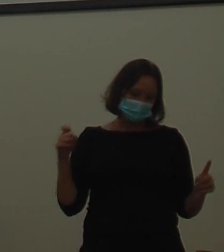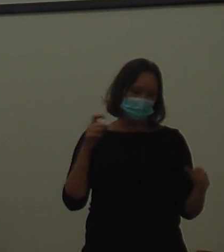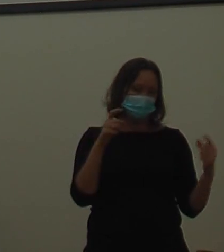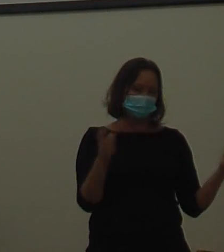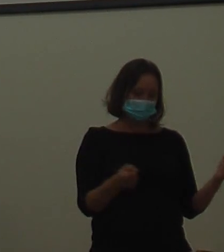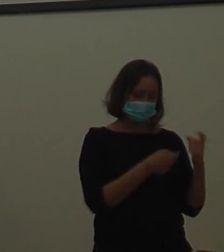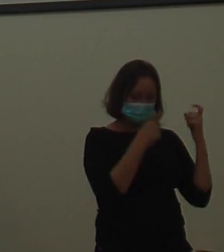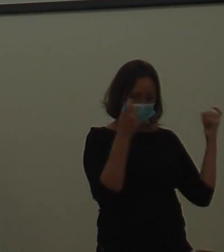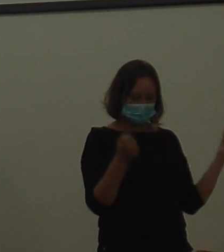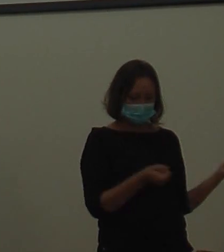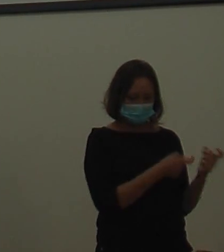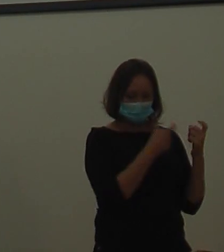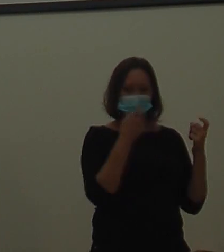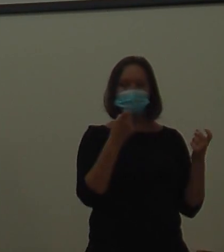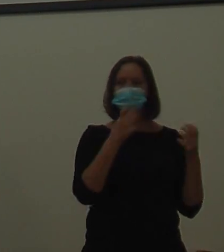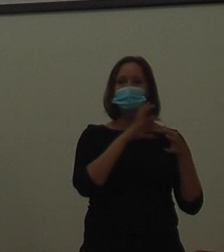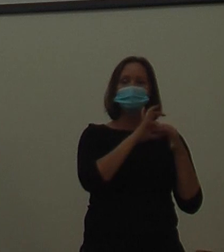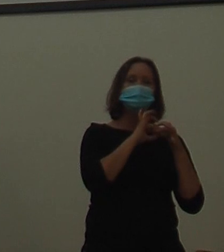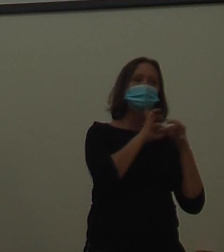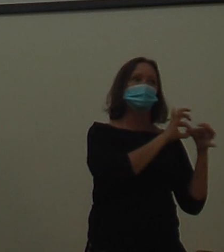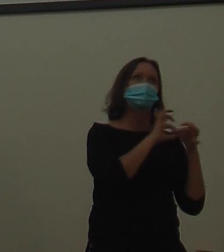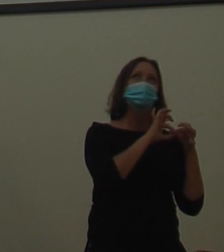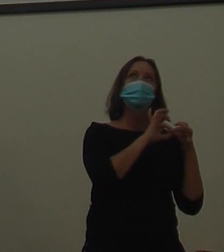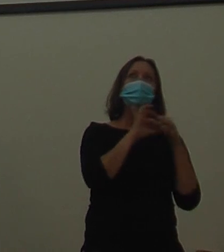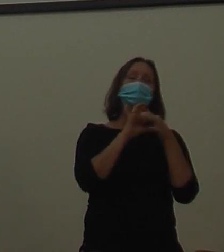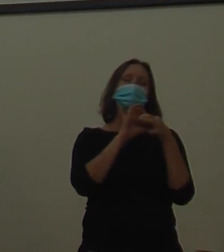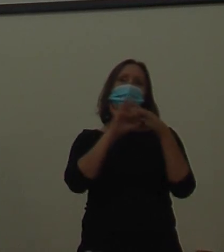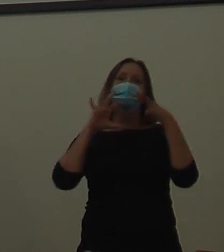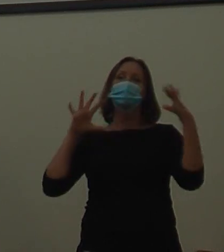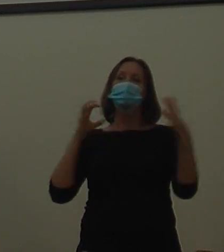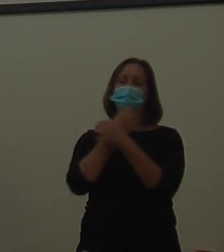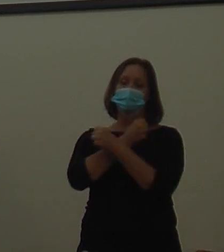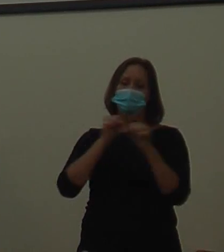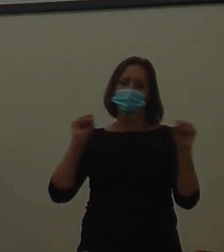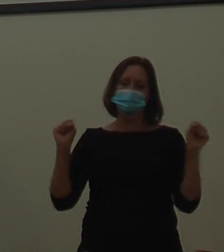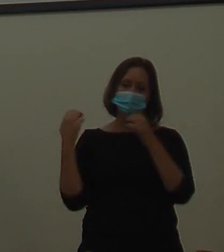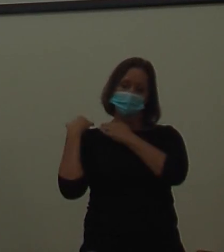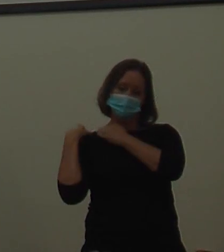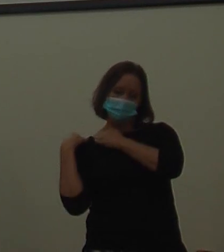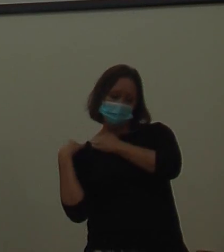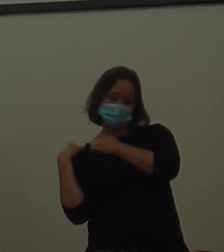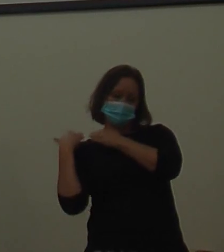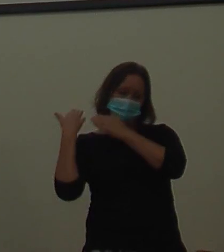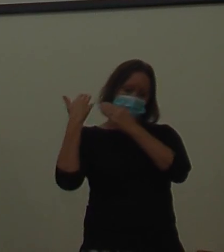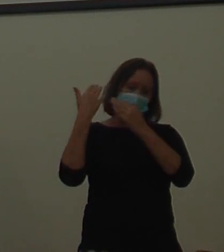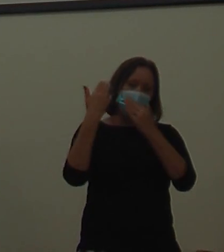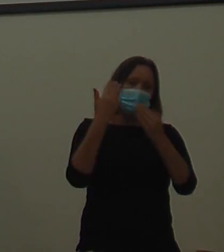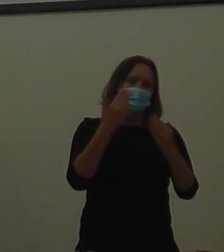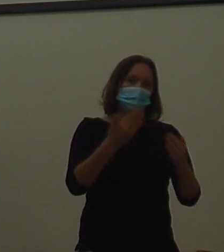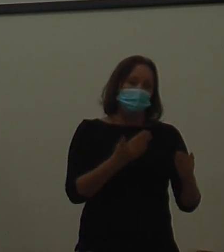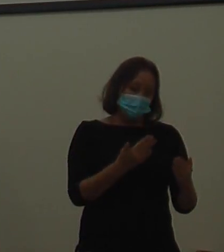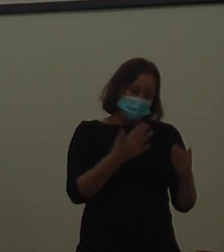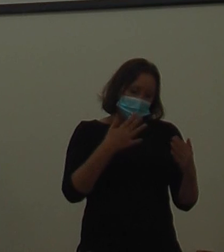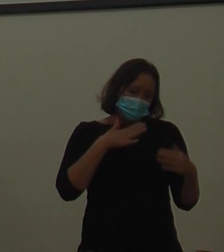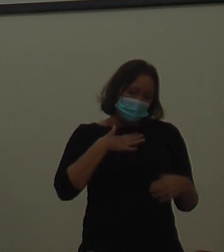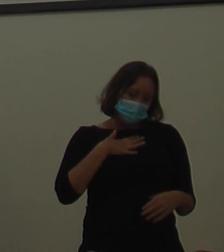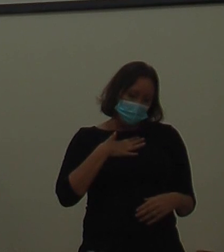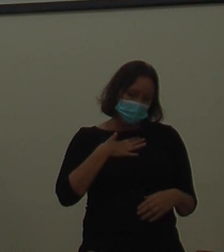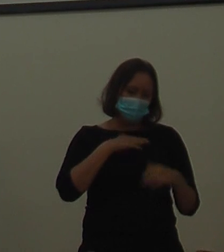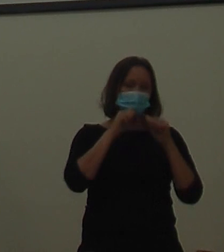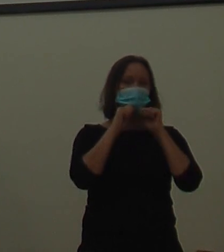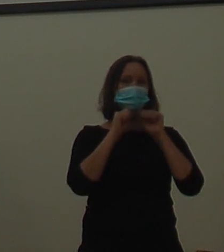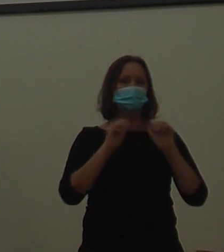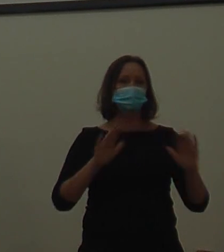will bring release. Burdens will be lifted that are pressing,